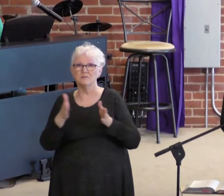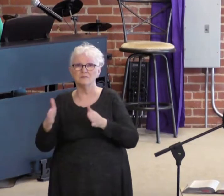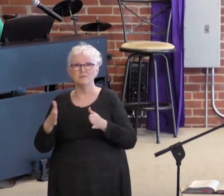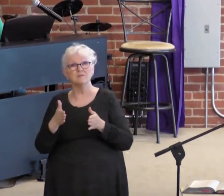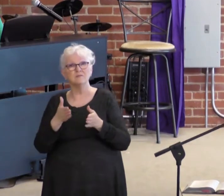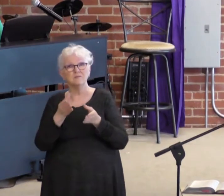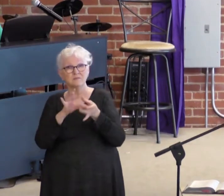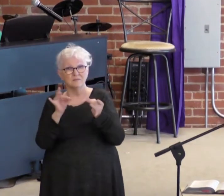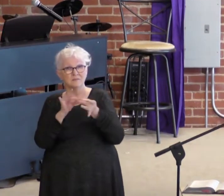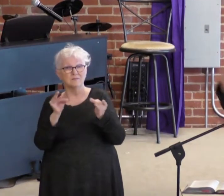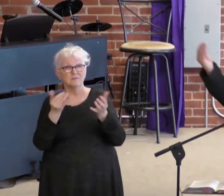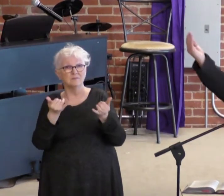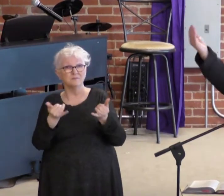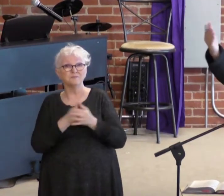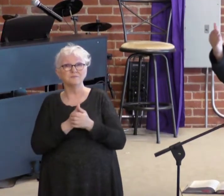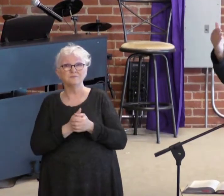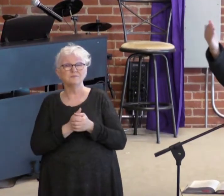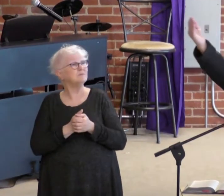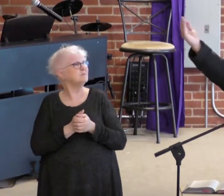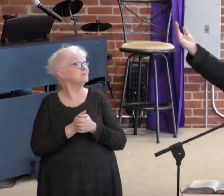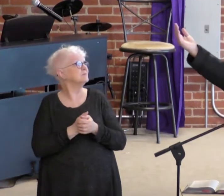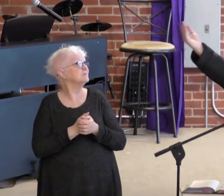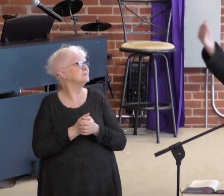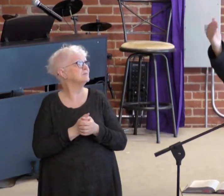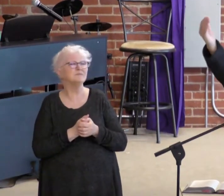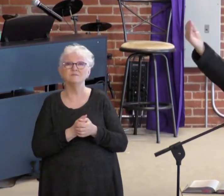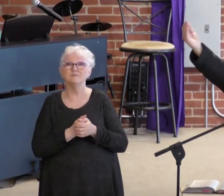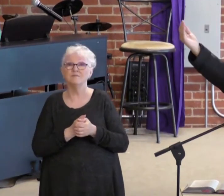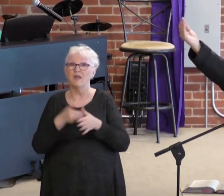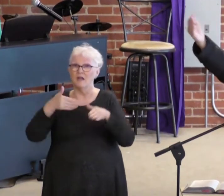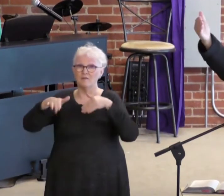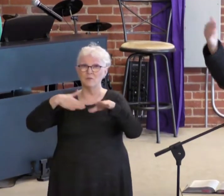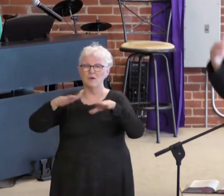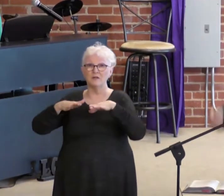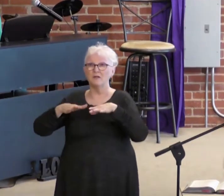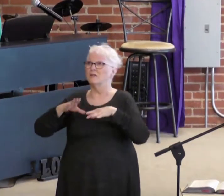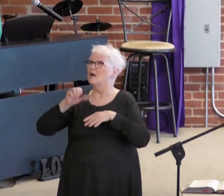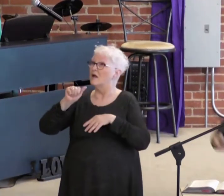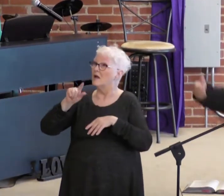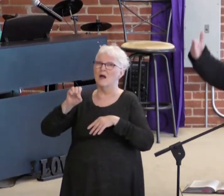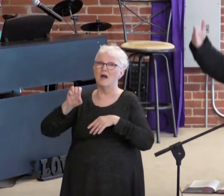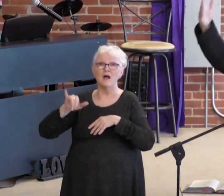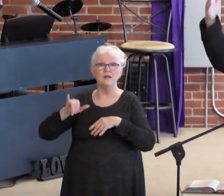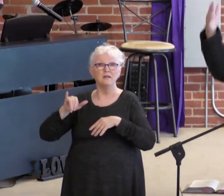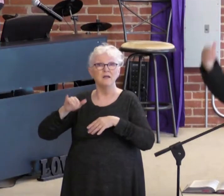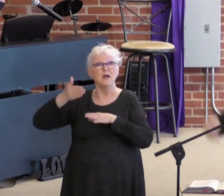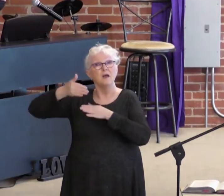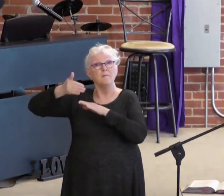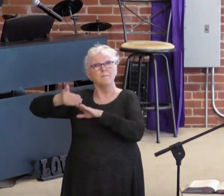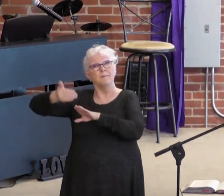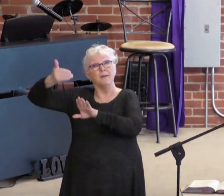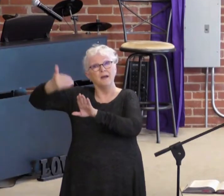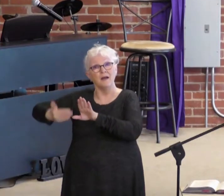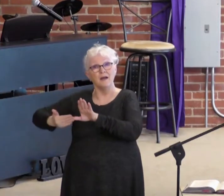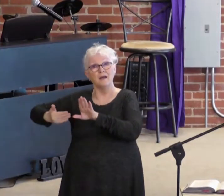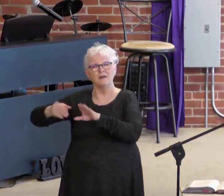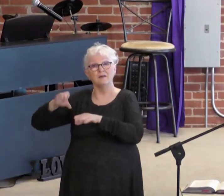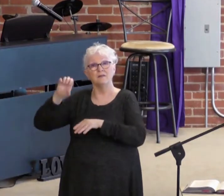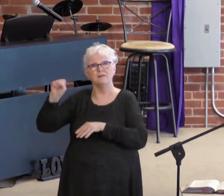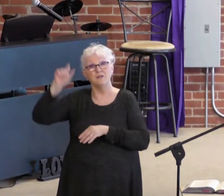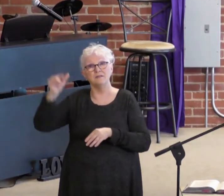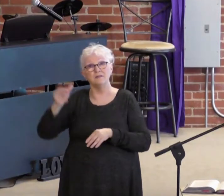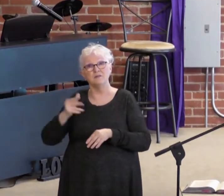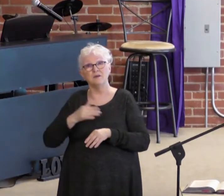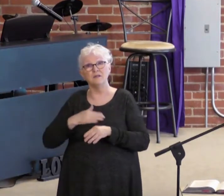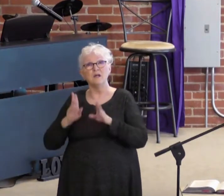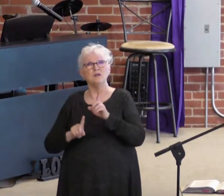And one of those is, if you walk down the alleyway behind Shades of Grace, there's some tall buildings that are brick,